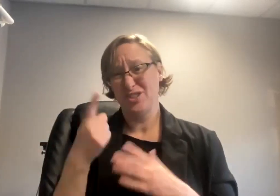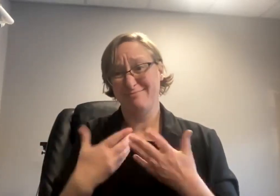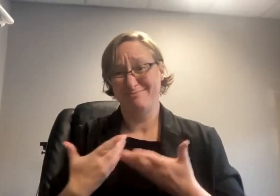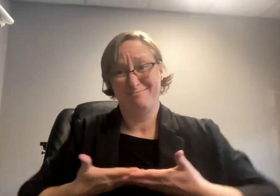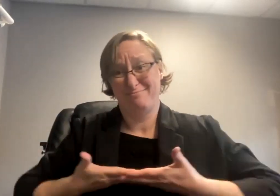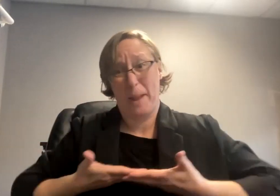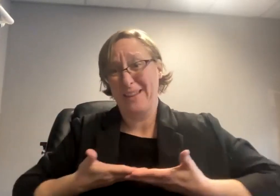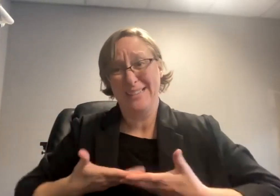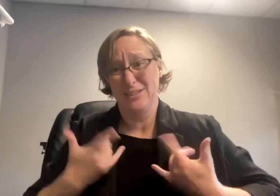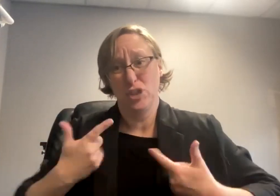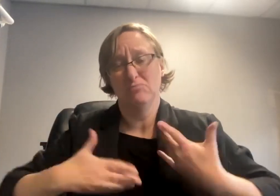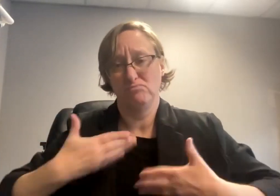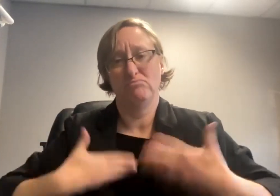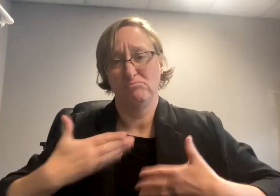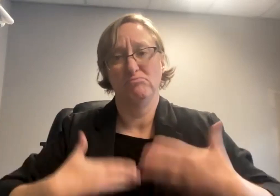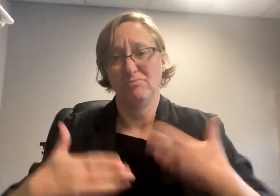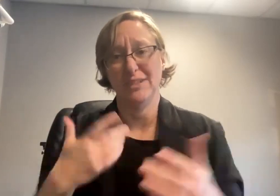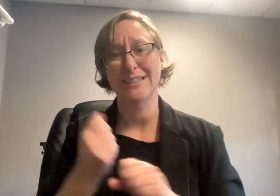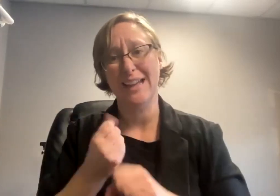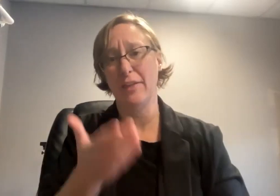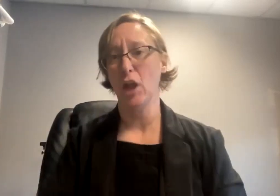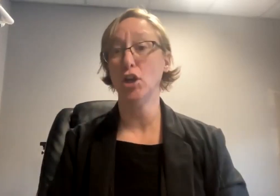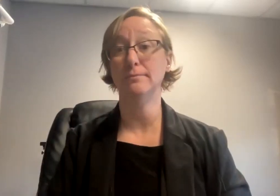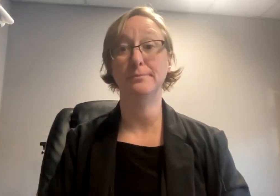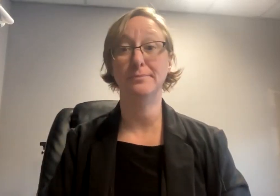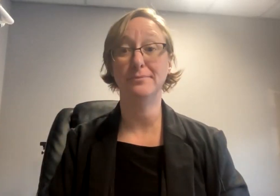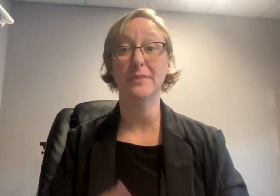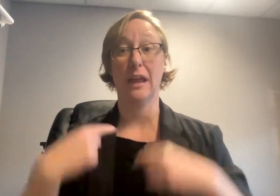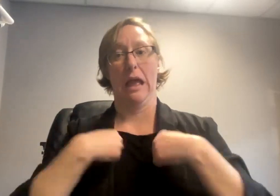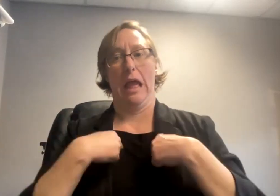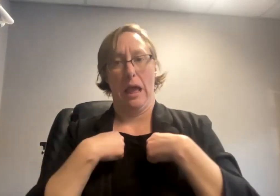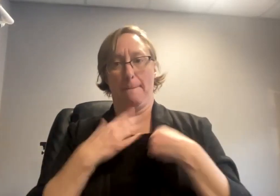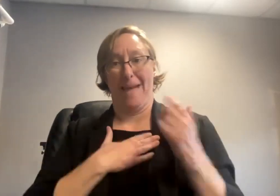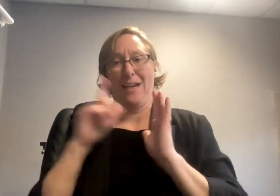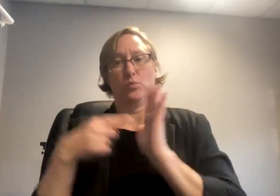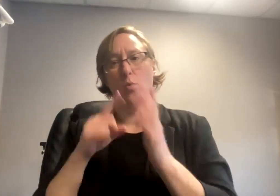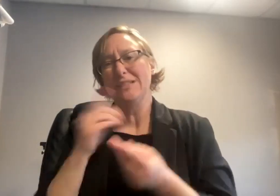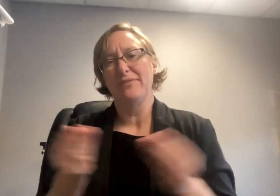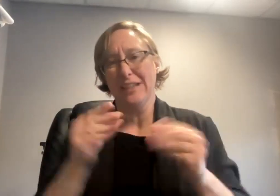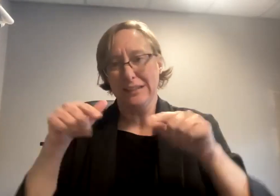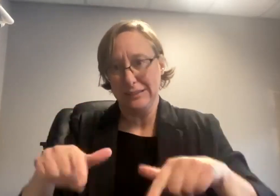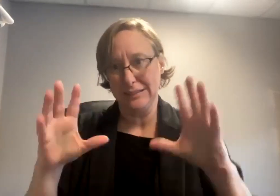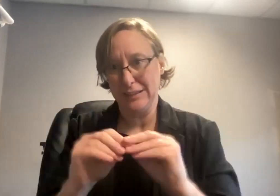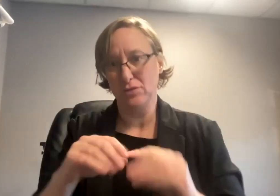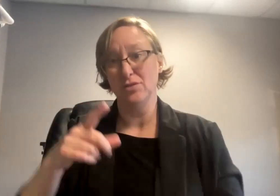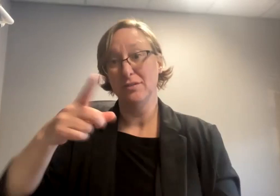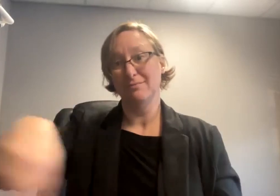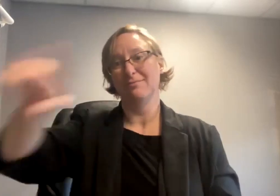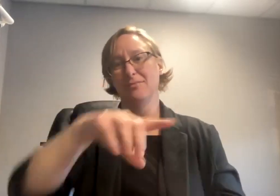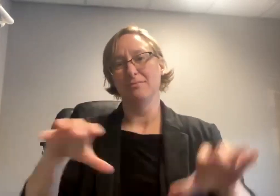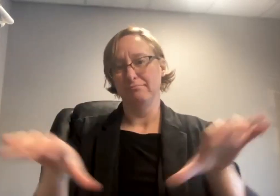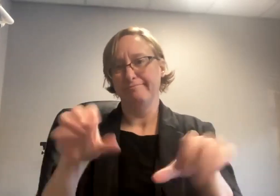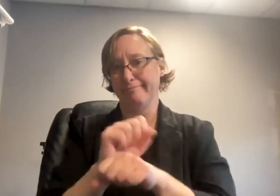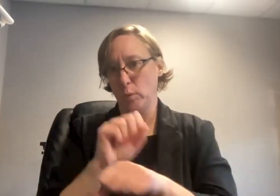gotten to that point yet. It's just, we're in the first stage. This process is still in its infancy.